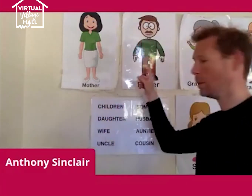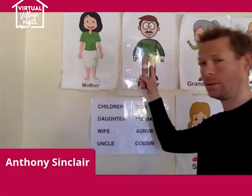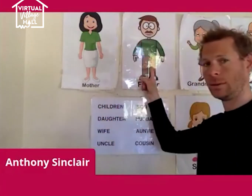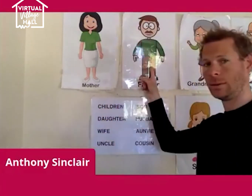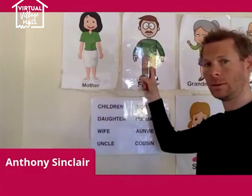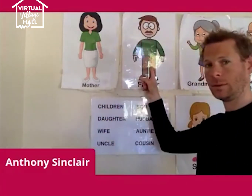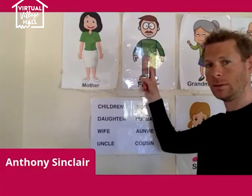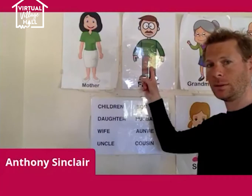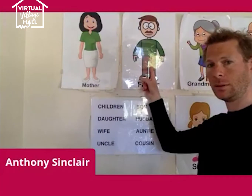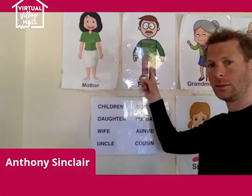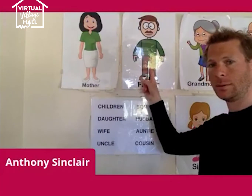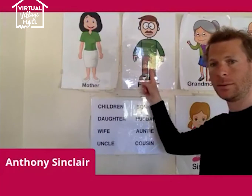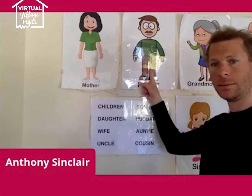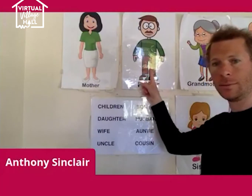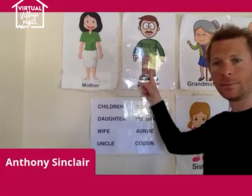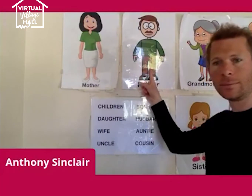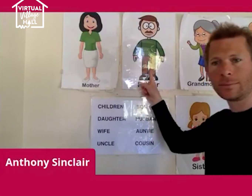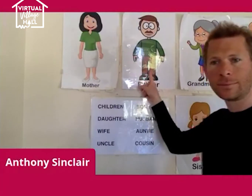What's the sign for father?